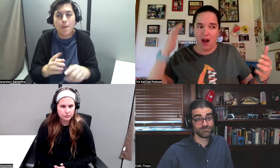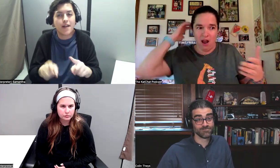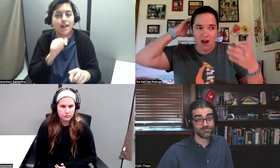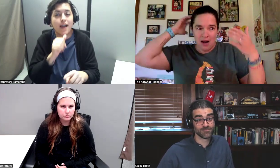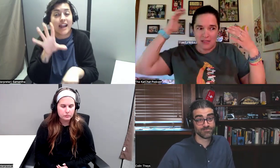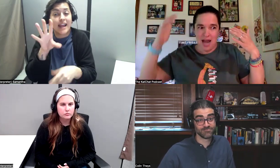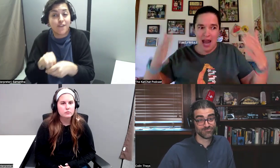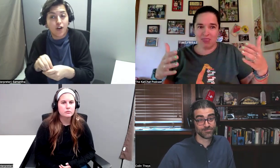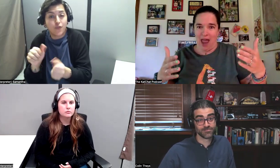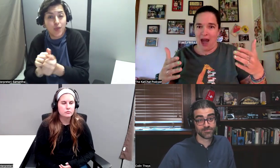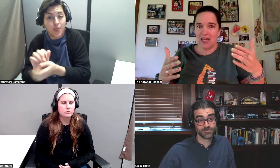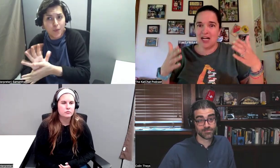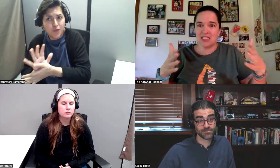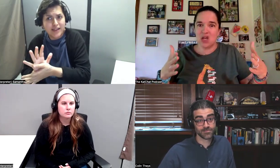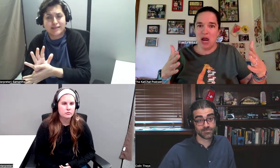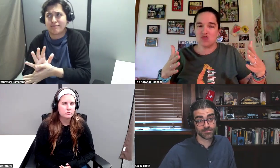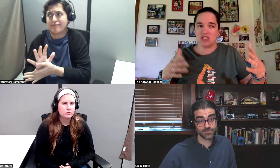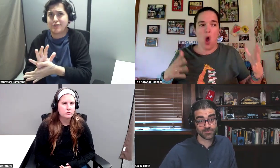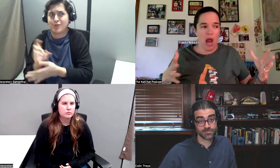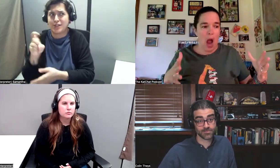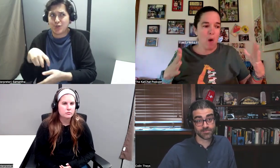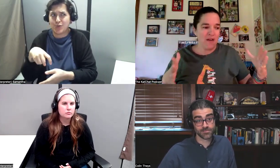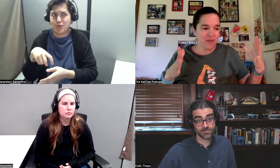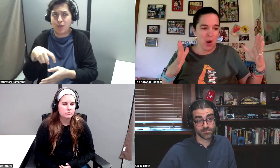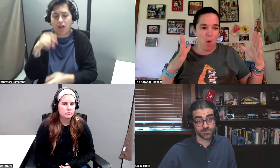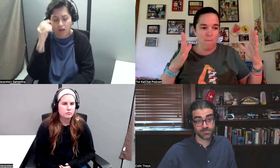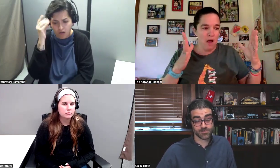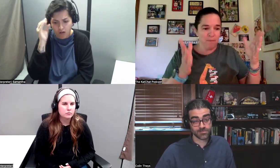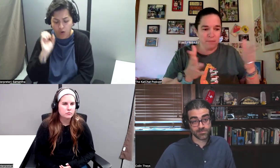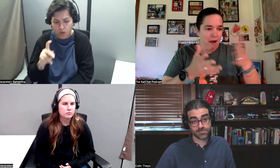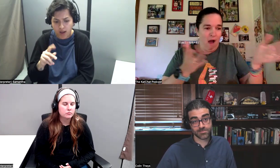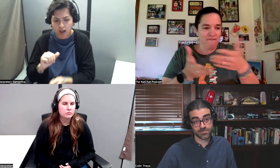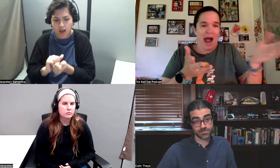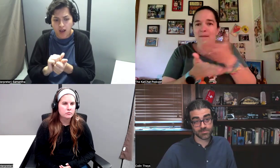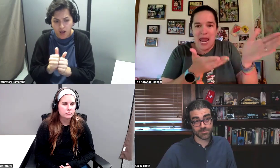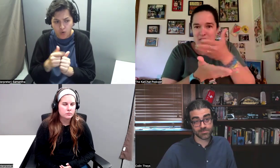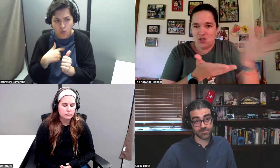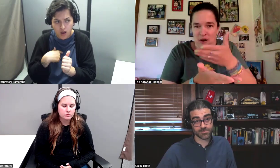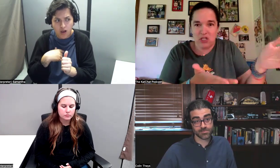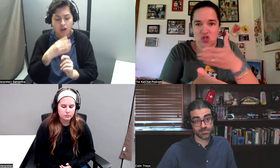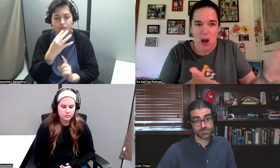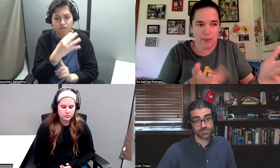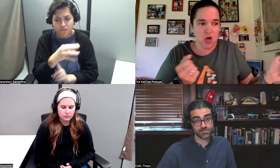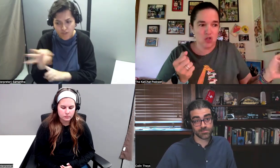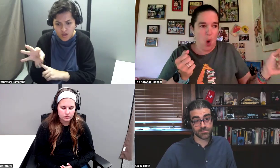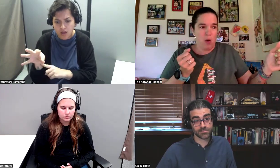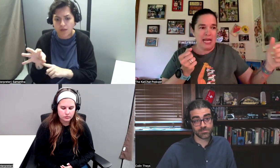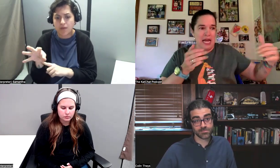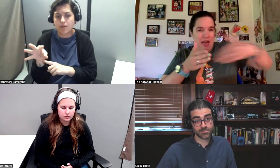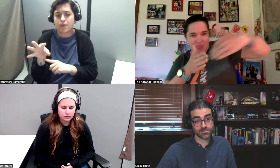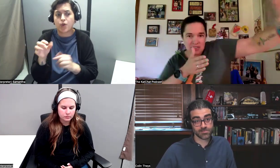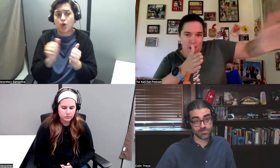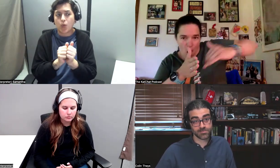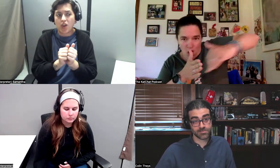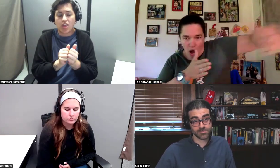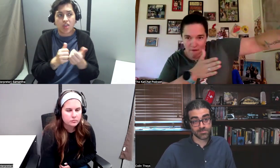to like take that in consideration. Okay, I want to film 5 pages of the script. So we